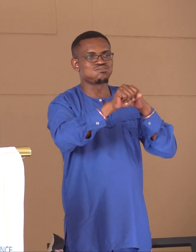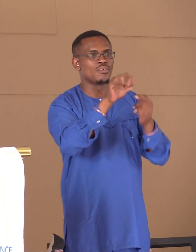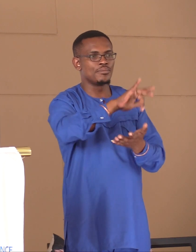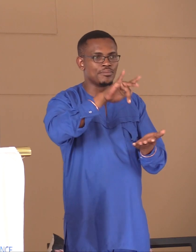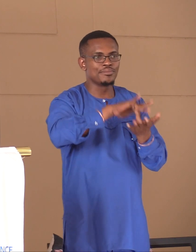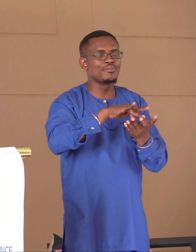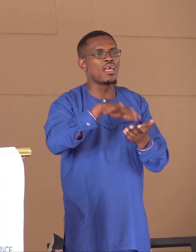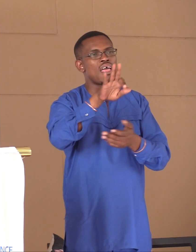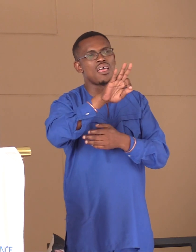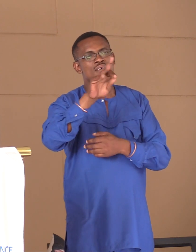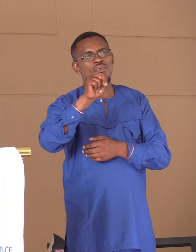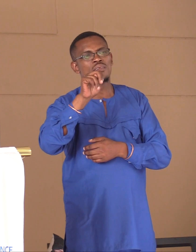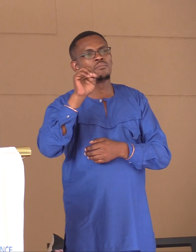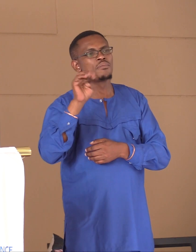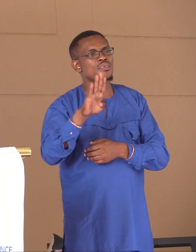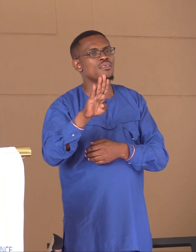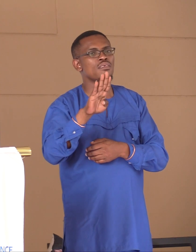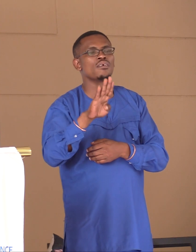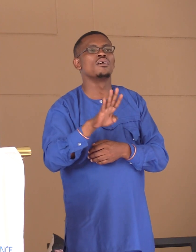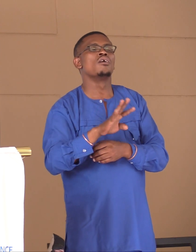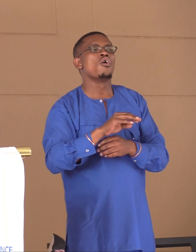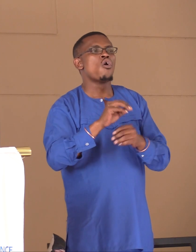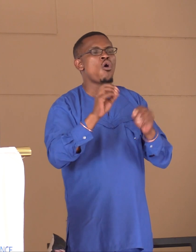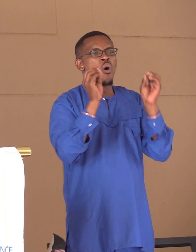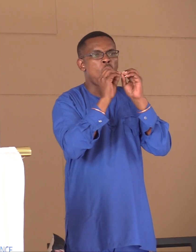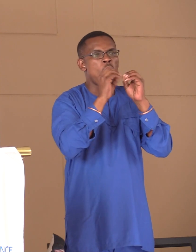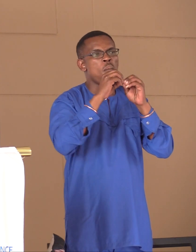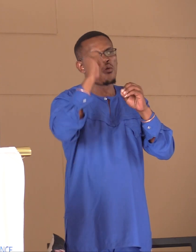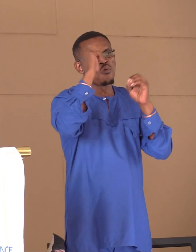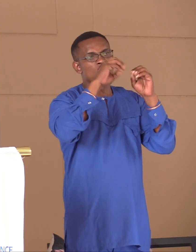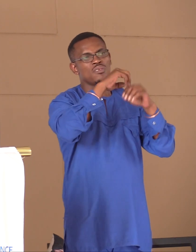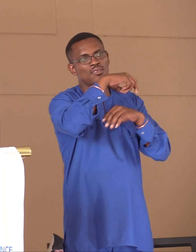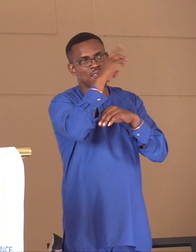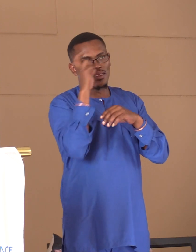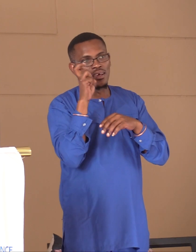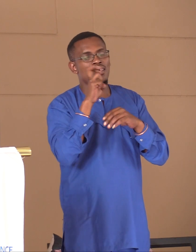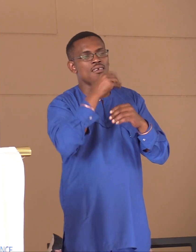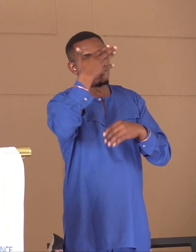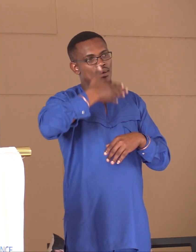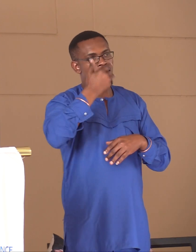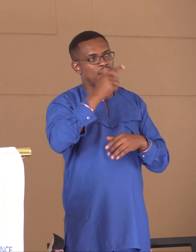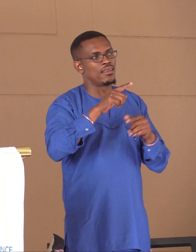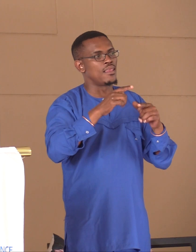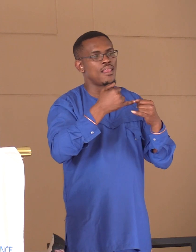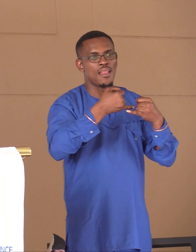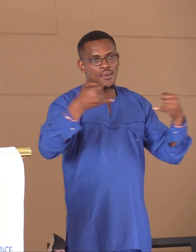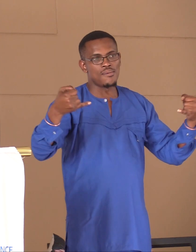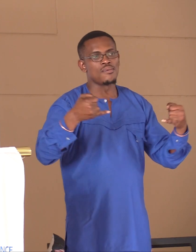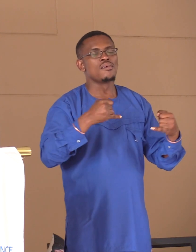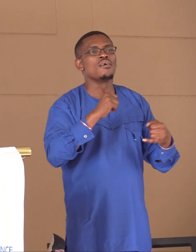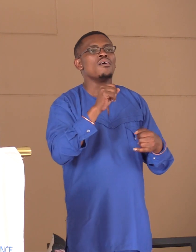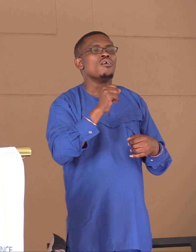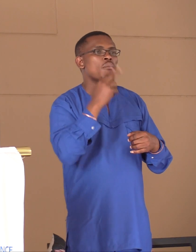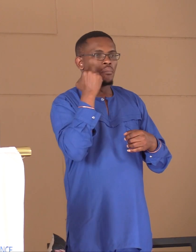FNB Bank, Blue Sky Frontline, Iterelin School of